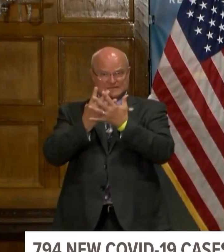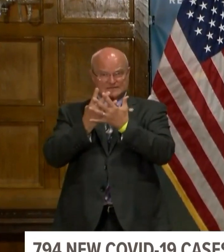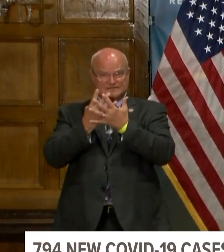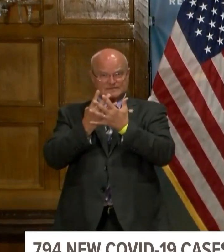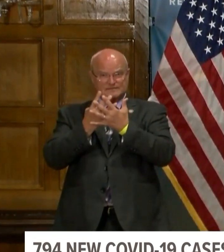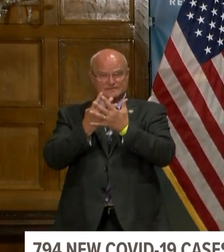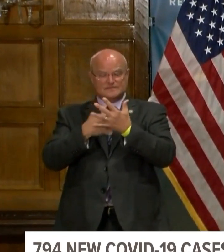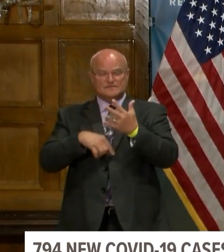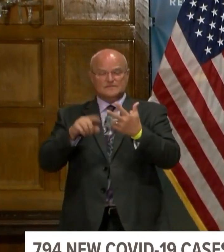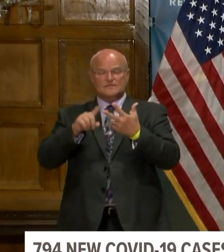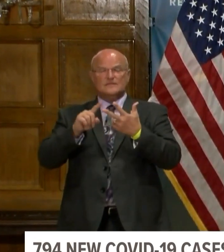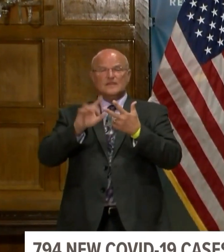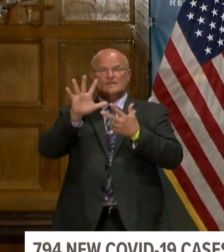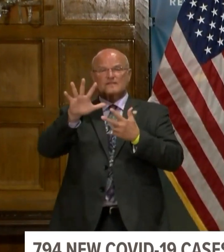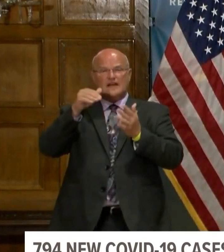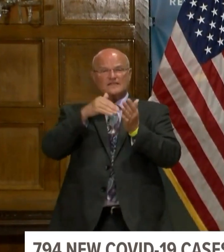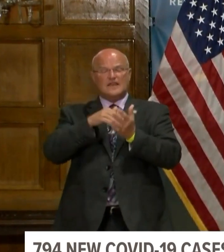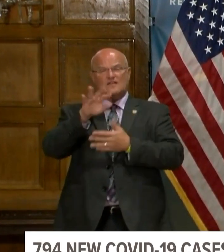facility, and